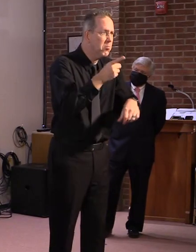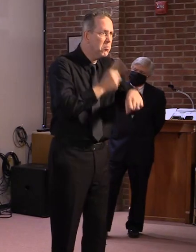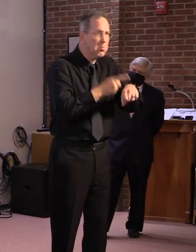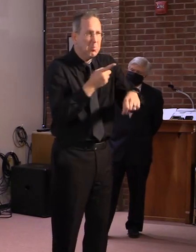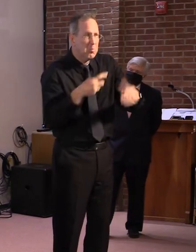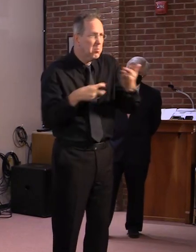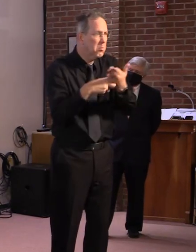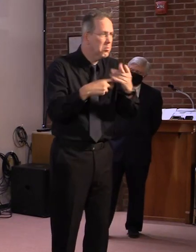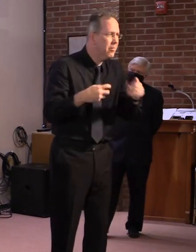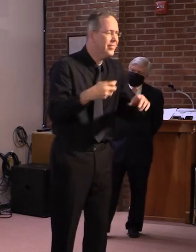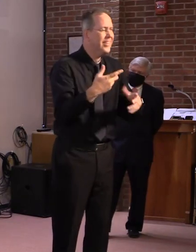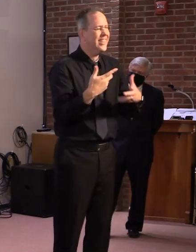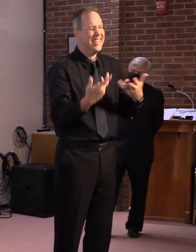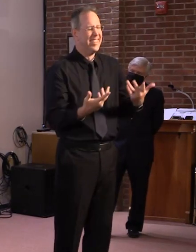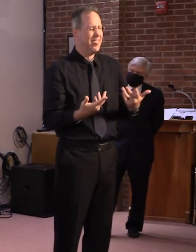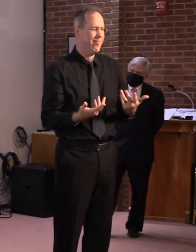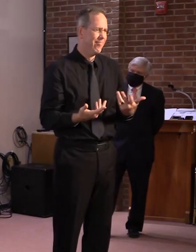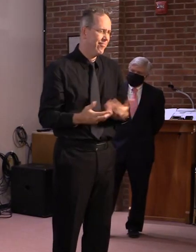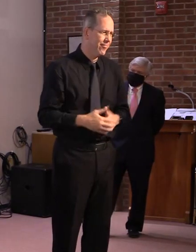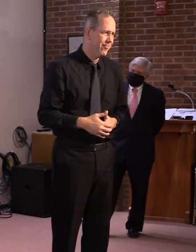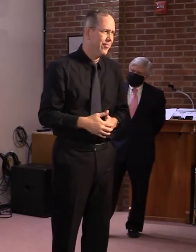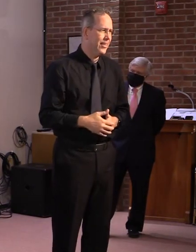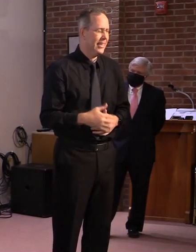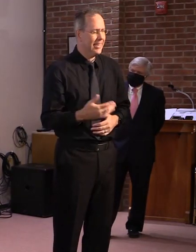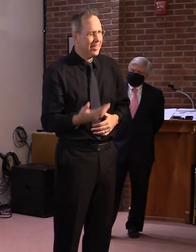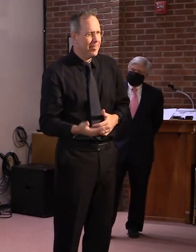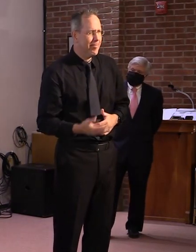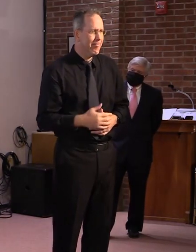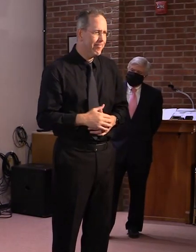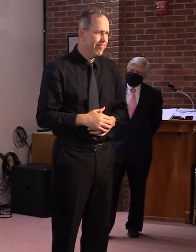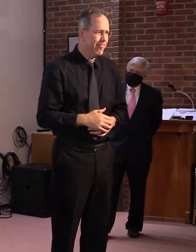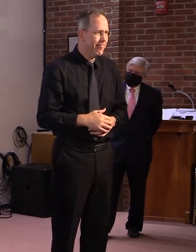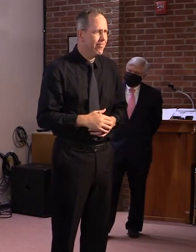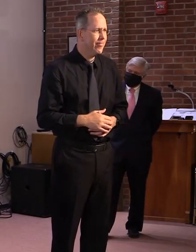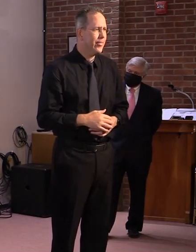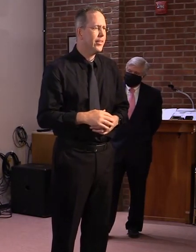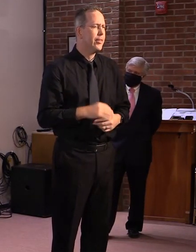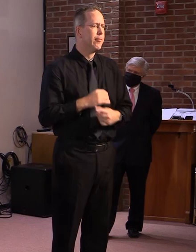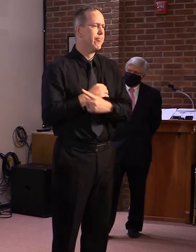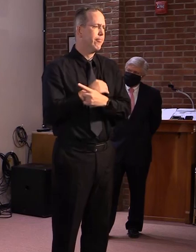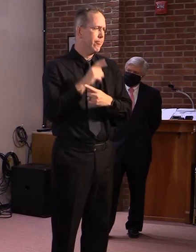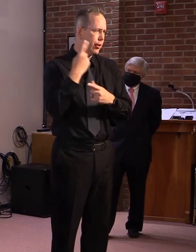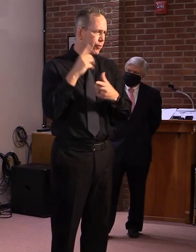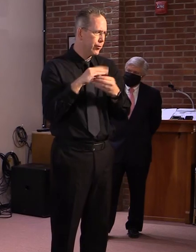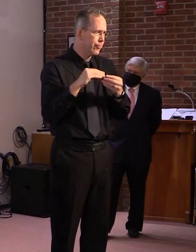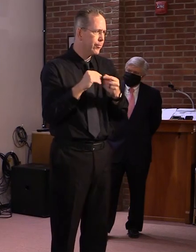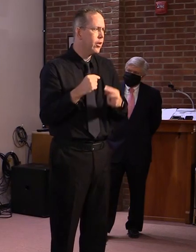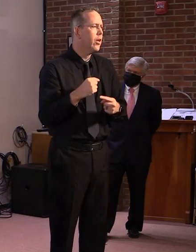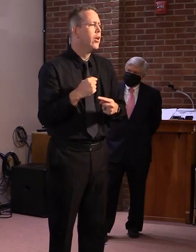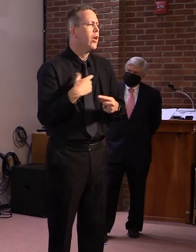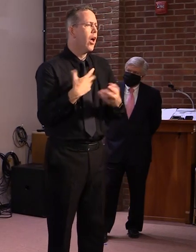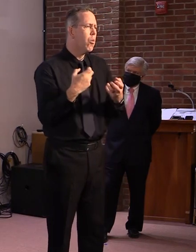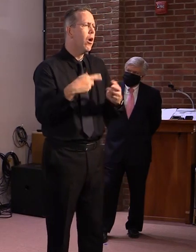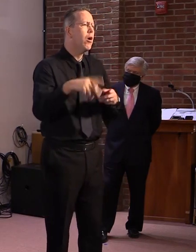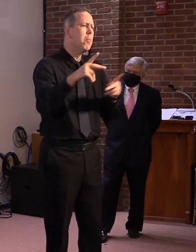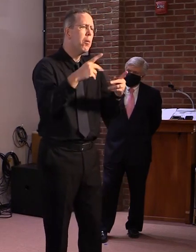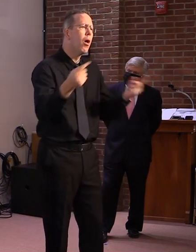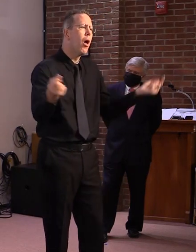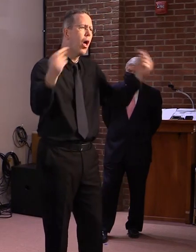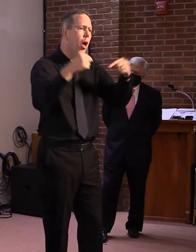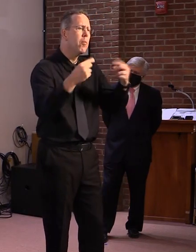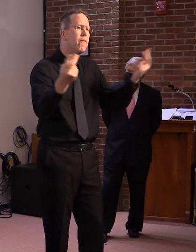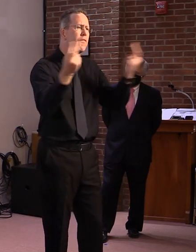have our surrounding states come to visit us, if they're from the Boston area, and certainly the area that